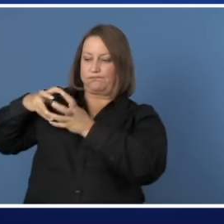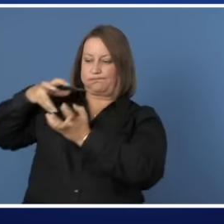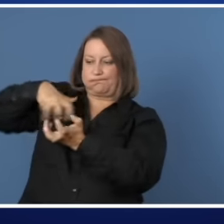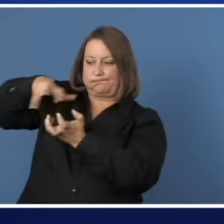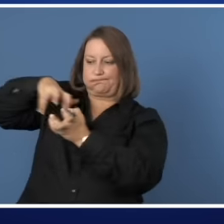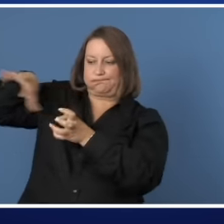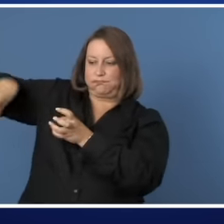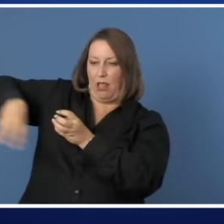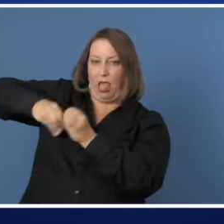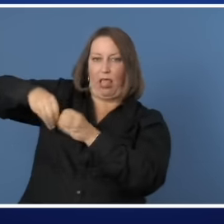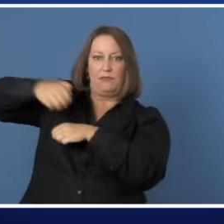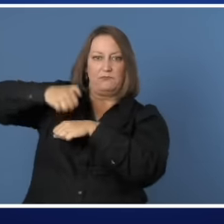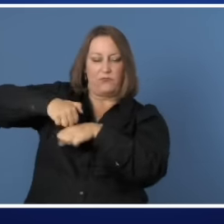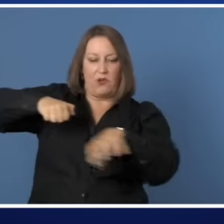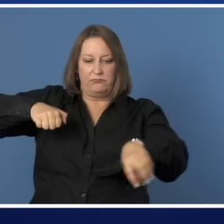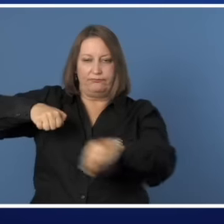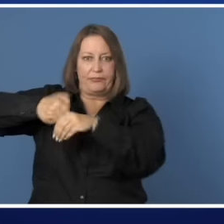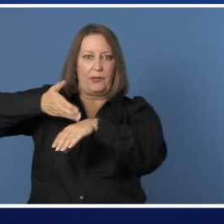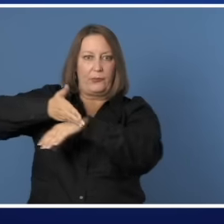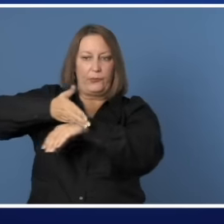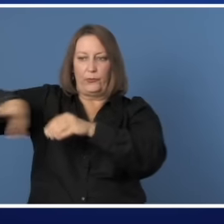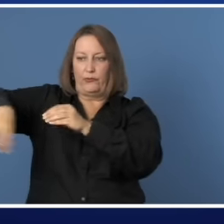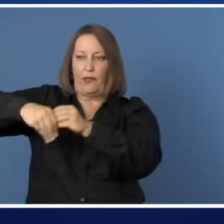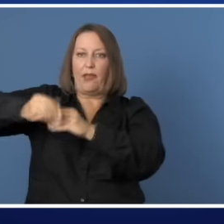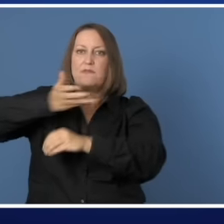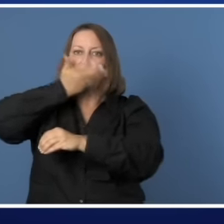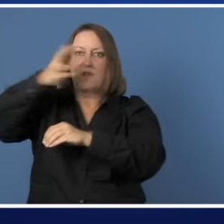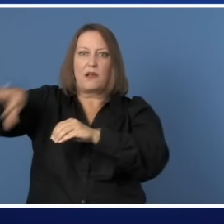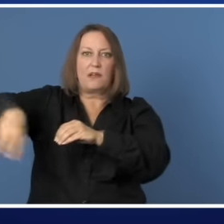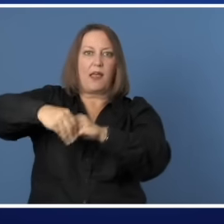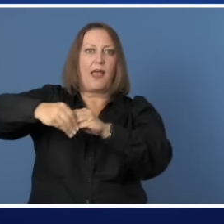boulders, cars, and other materials.